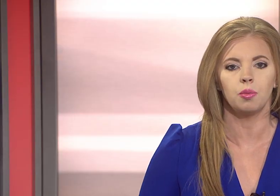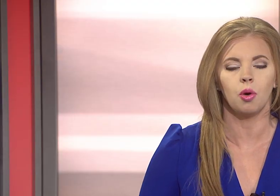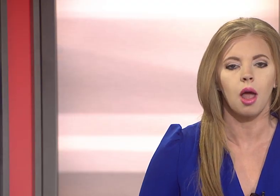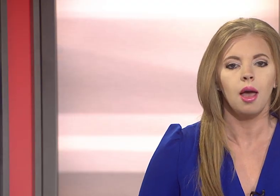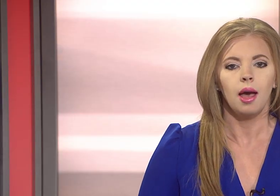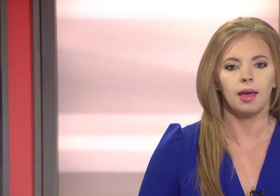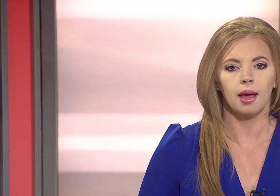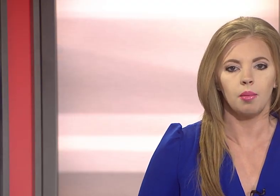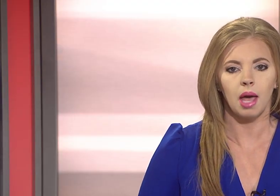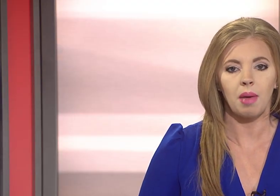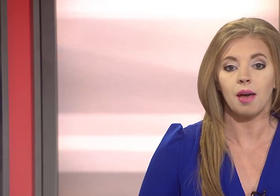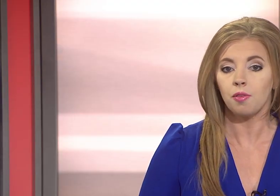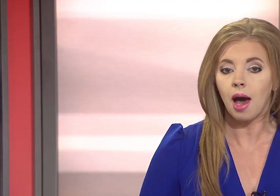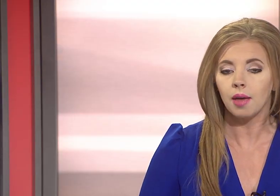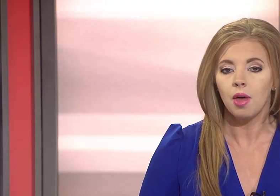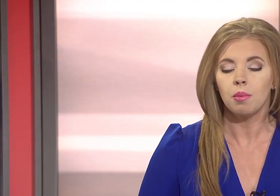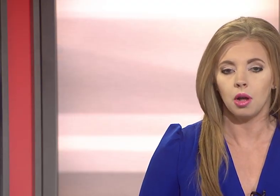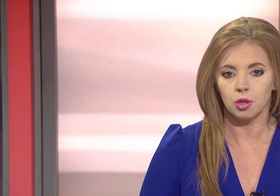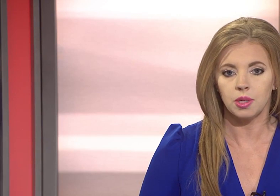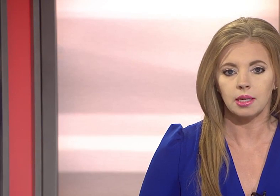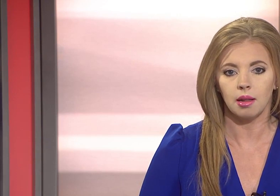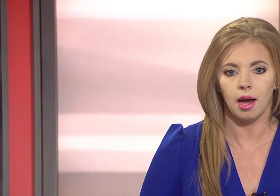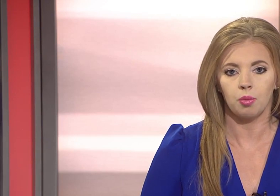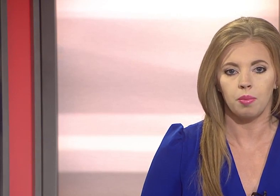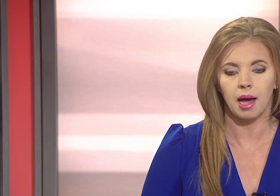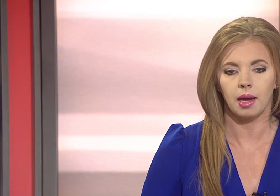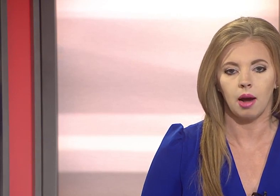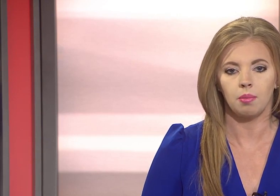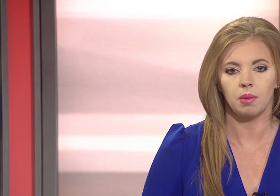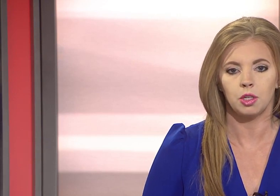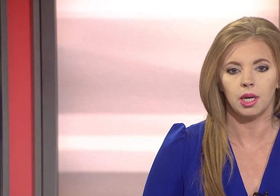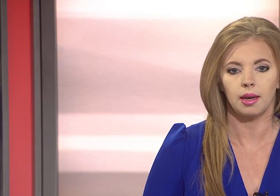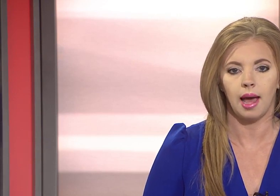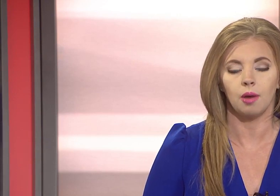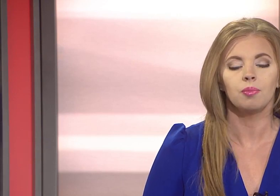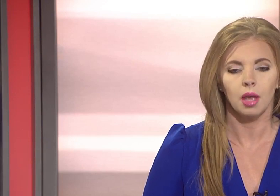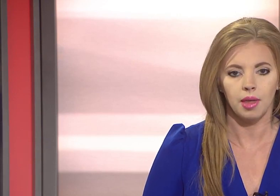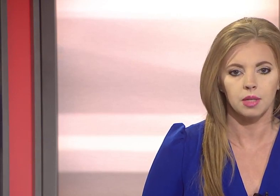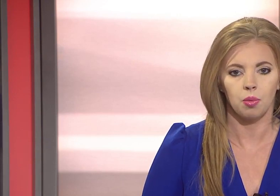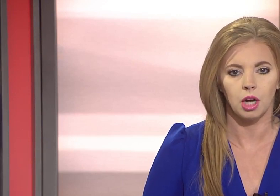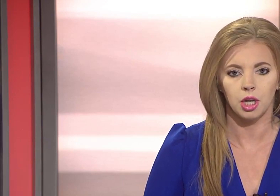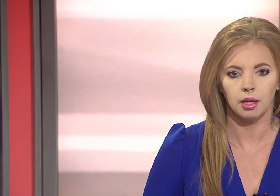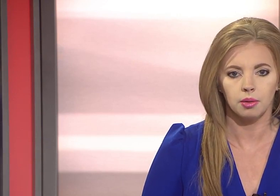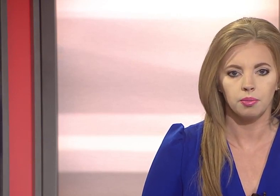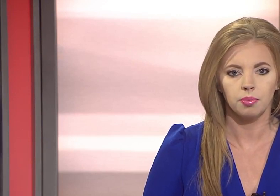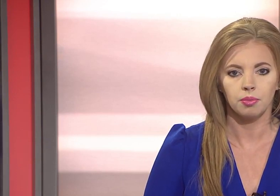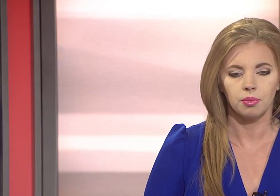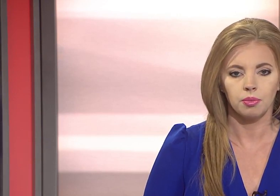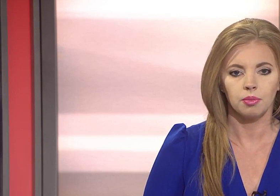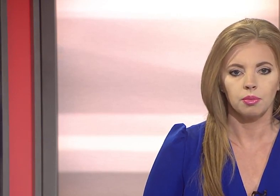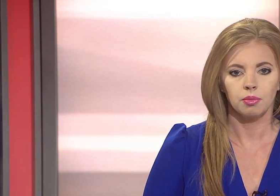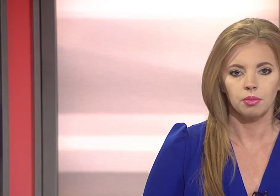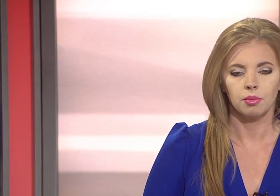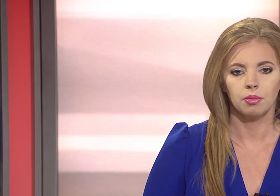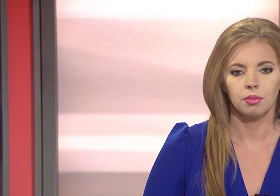down for you more. Again, coming up at 5, but also 6 o'clock, we're back here on MidMichigan Now. Thanks for watching.